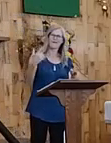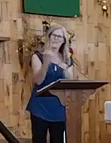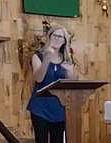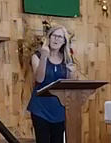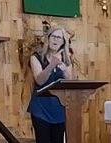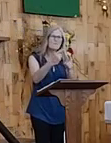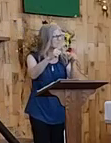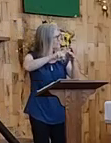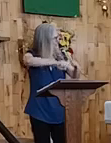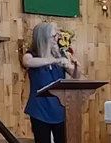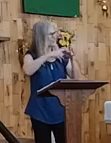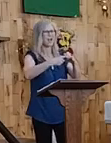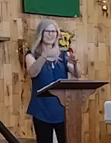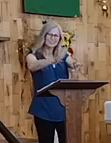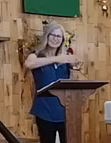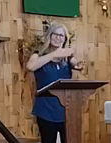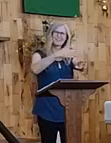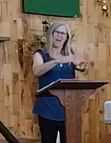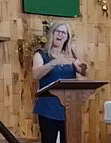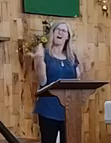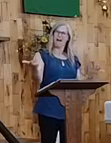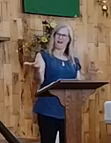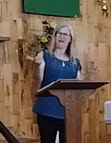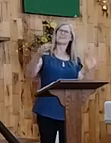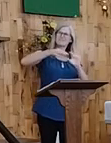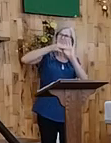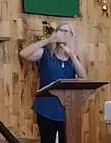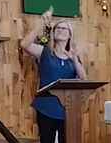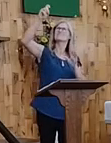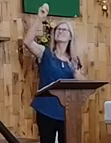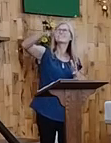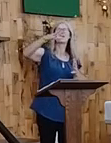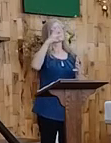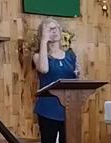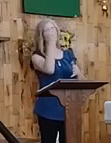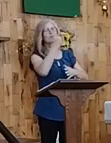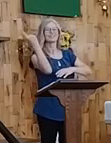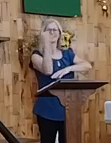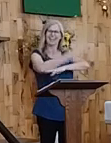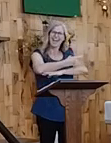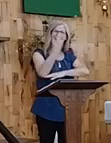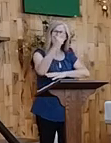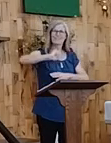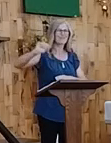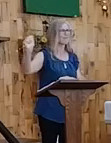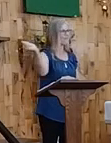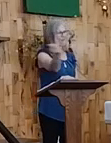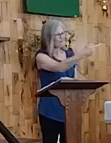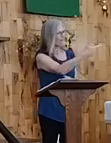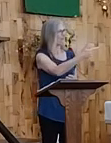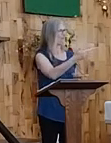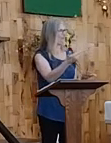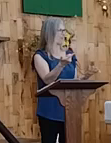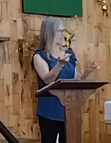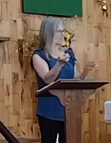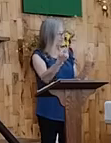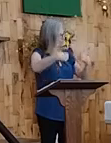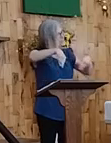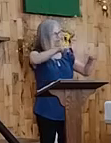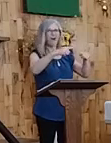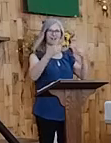Opening song, the Canticle of the Sun. Beautiful day for all of us, and we all